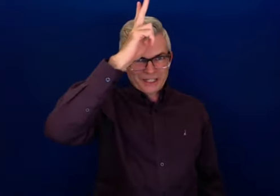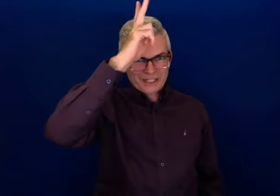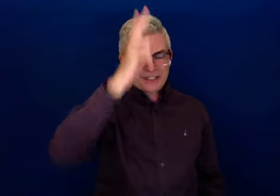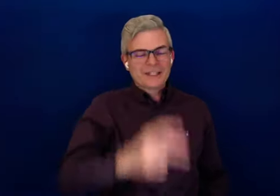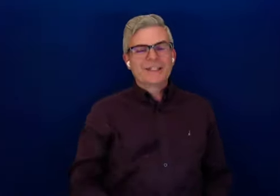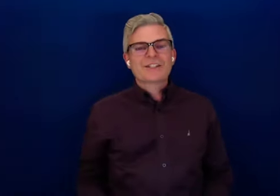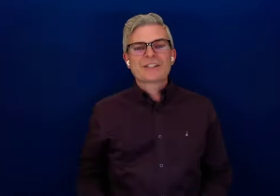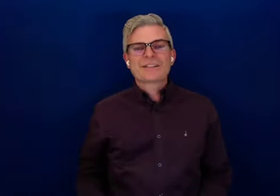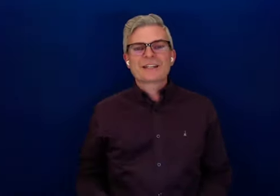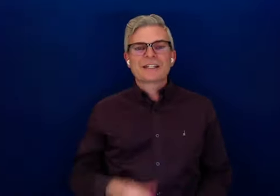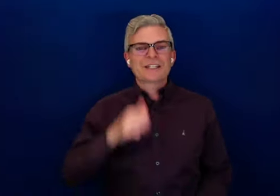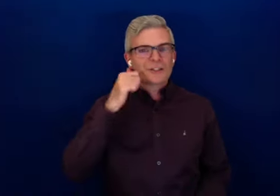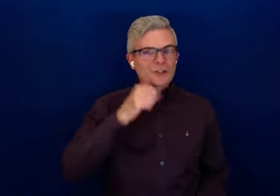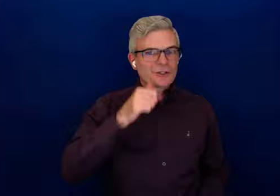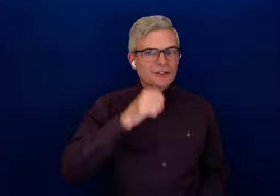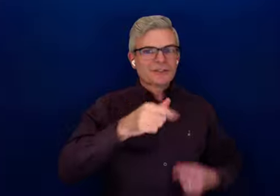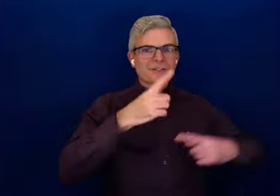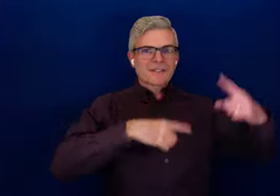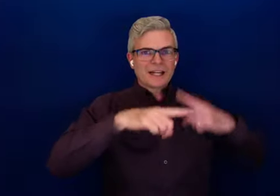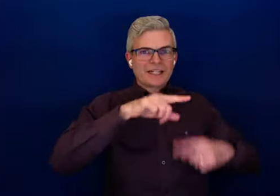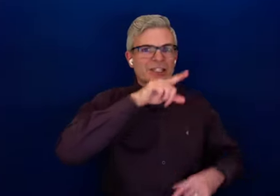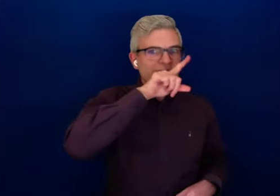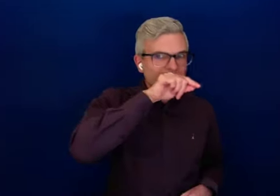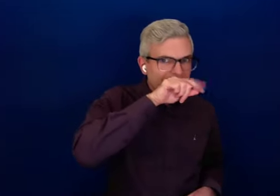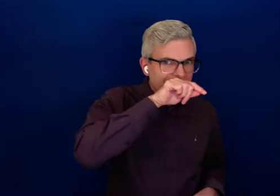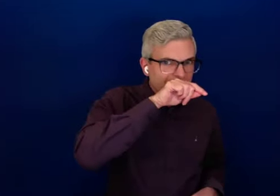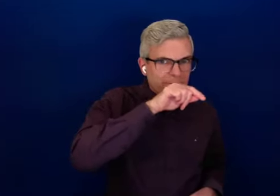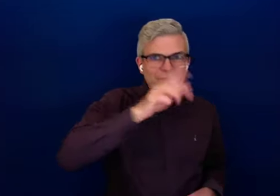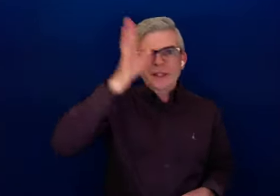okay, she's signing girl, sign chicken,